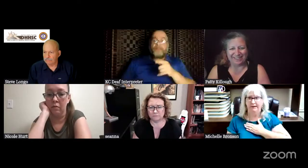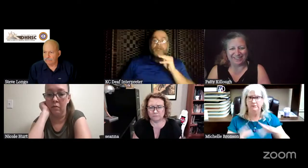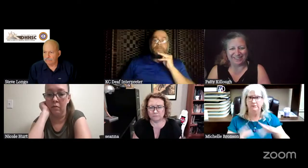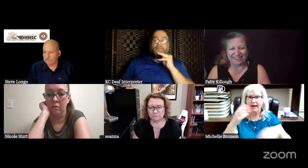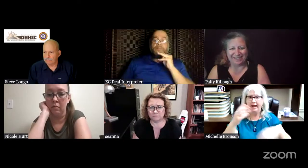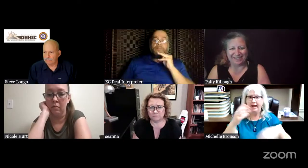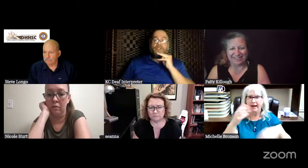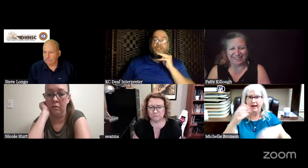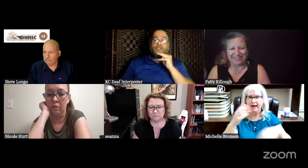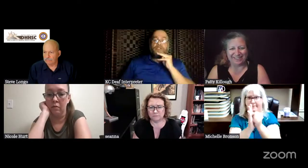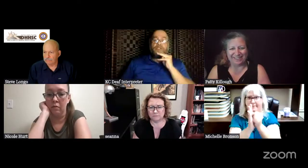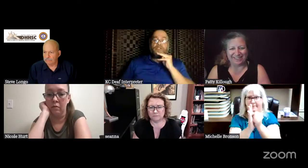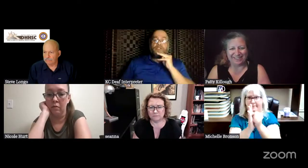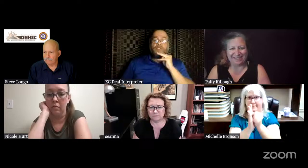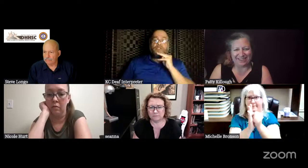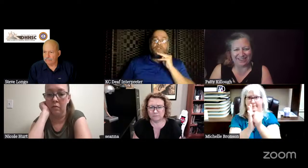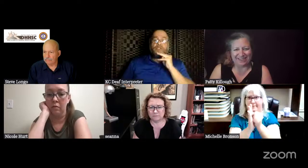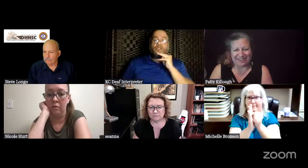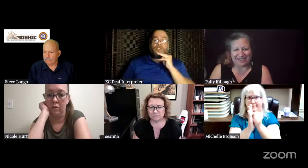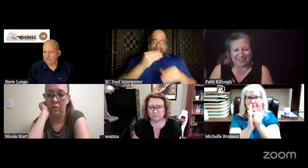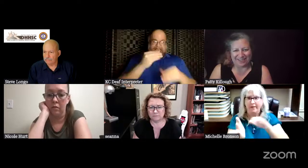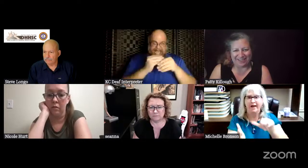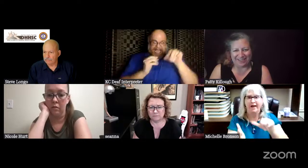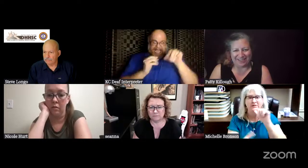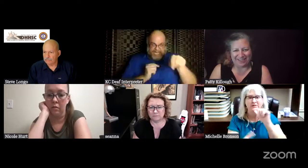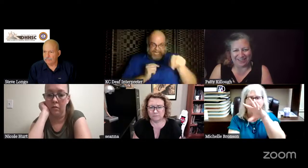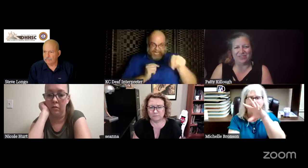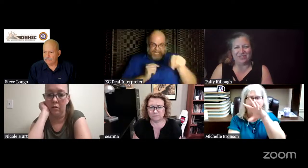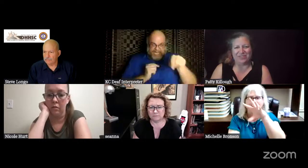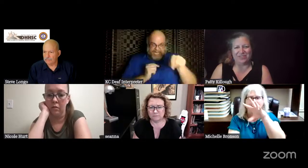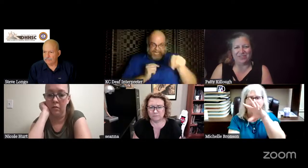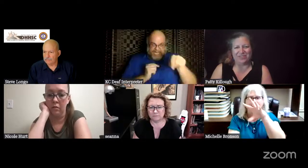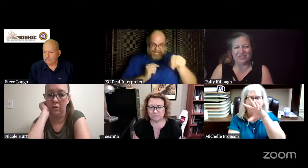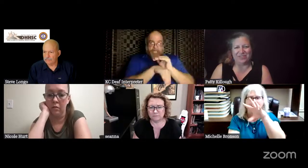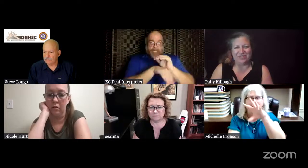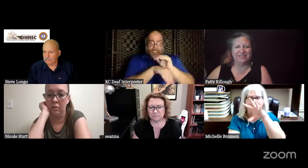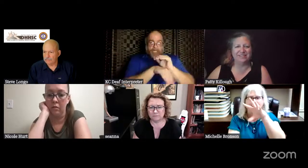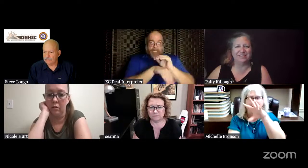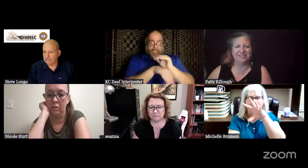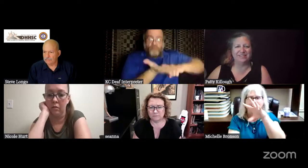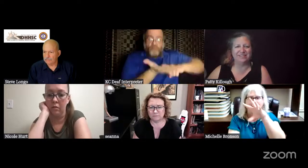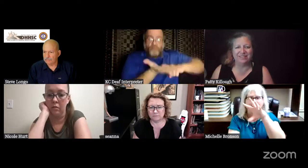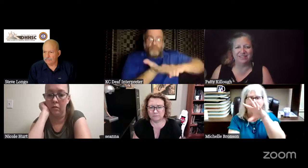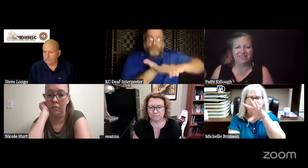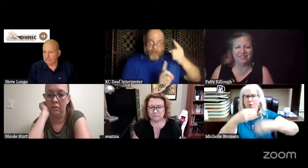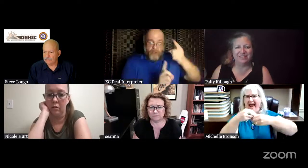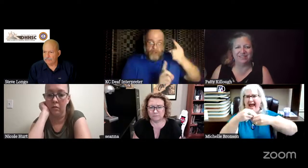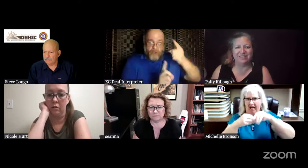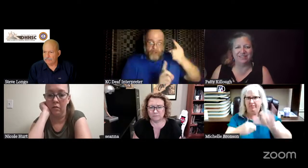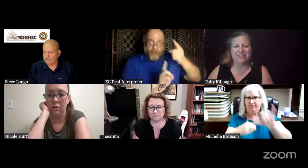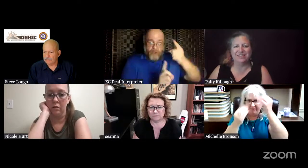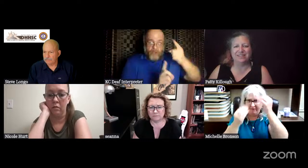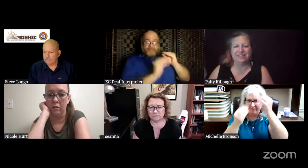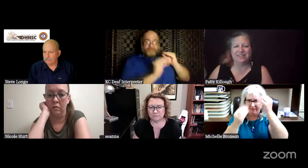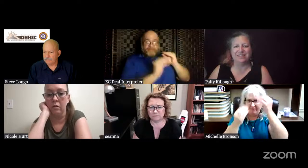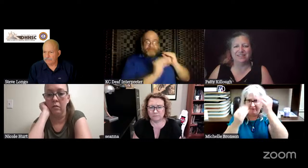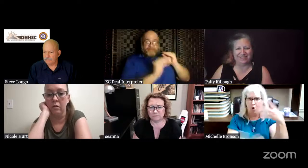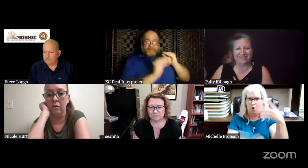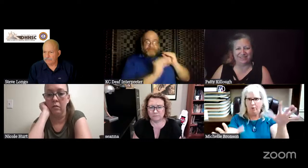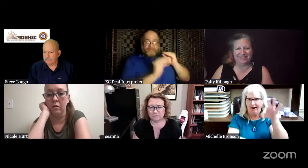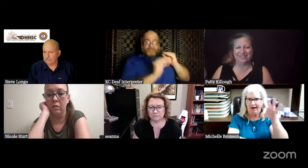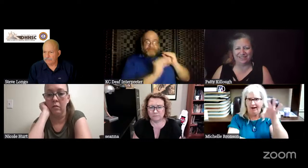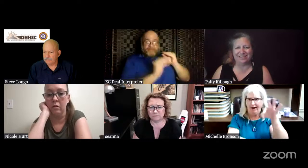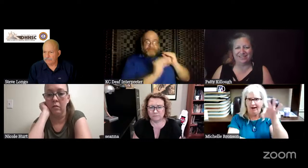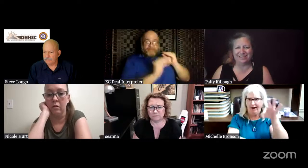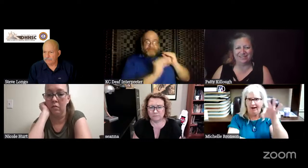Want to make sure that we're doing the right thing. And Michelle is saying, just please add that into the minutes tonight, that we recognized